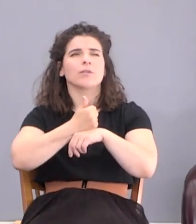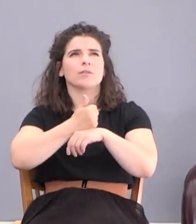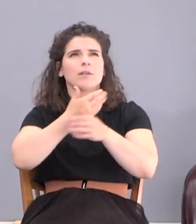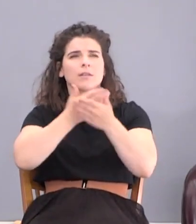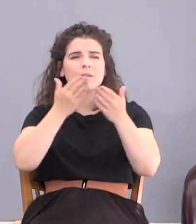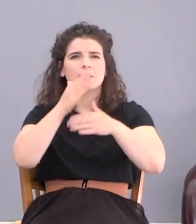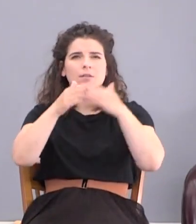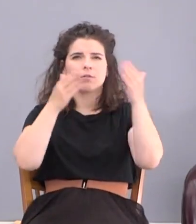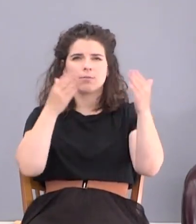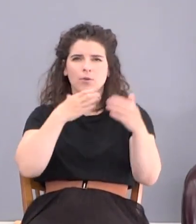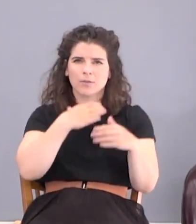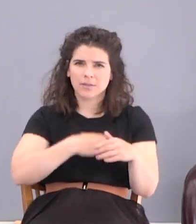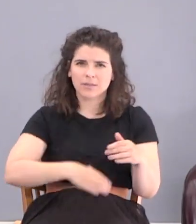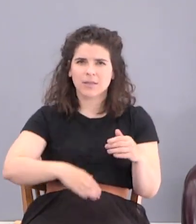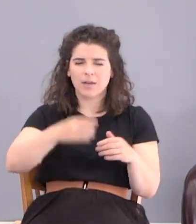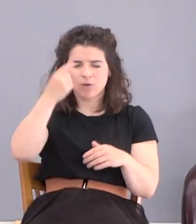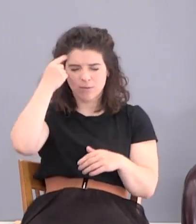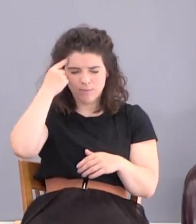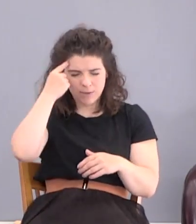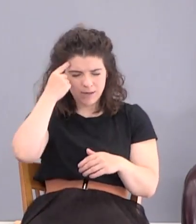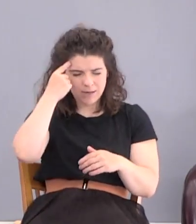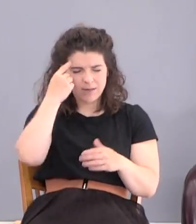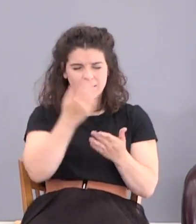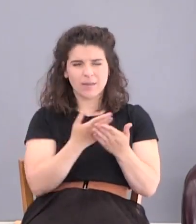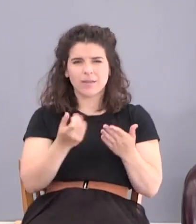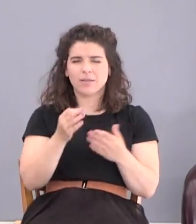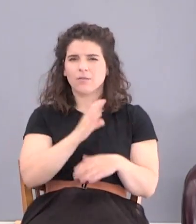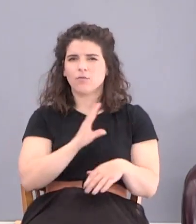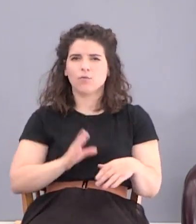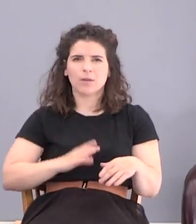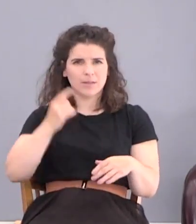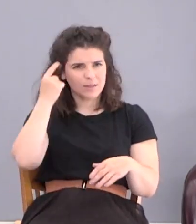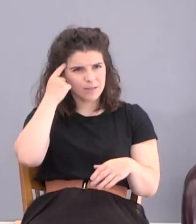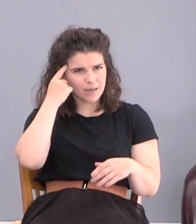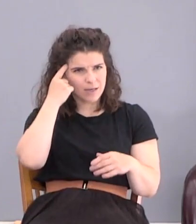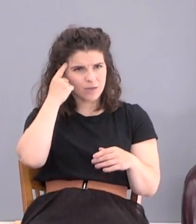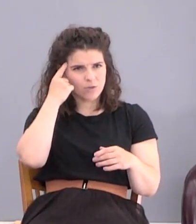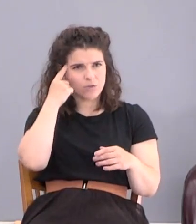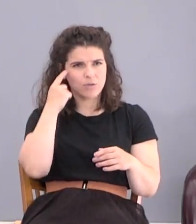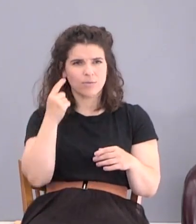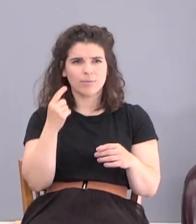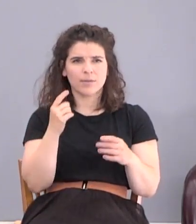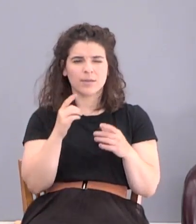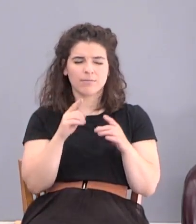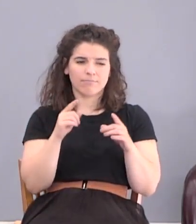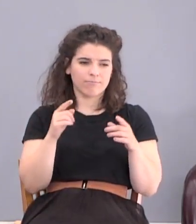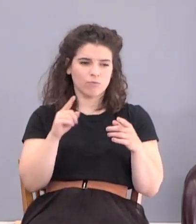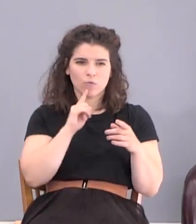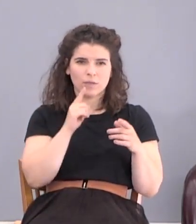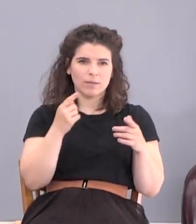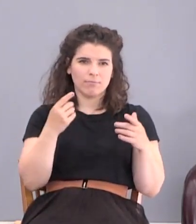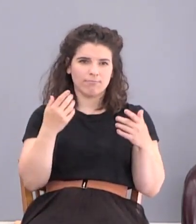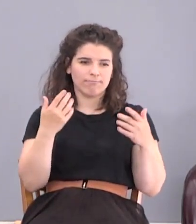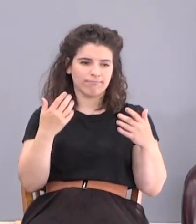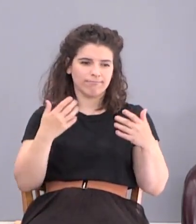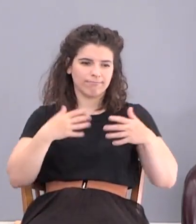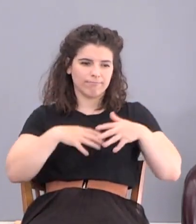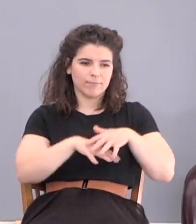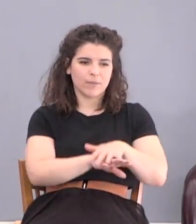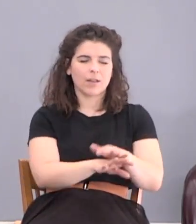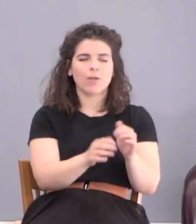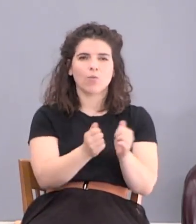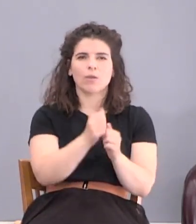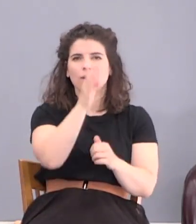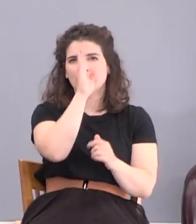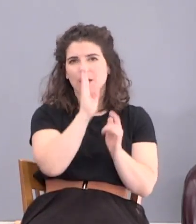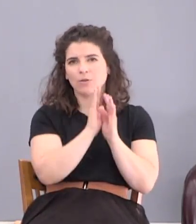focus and our desire and our thinking is to be in light and in line with God's word. So we should be